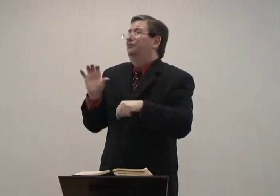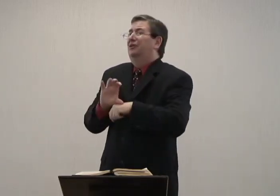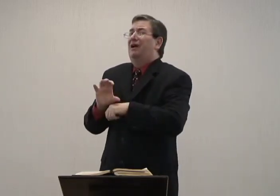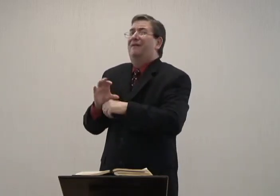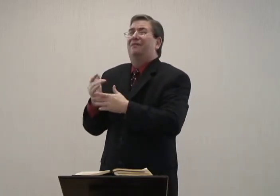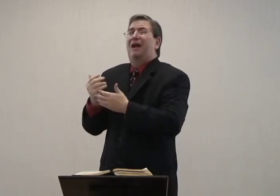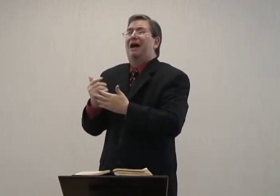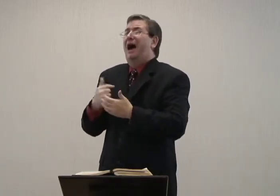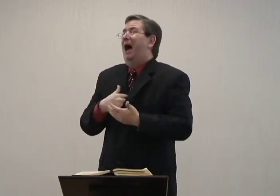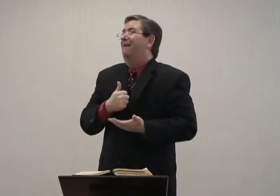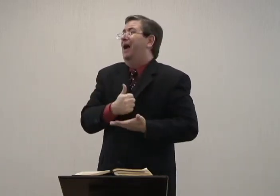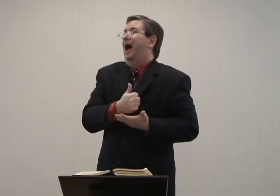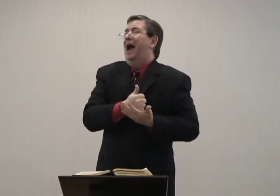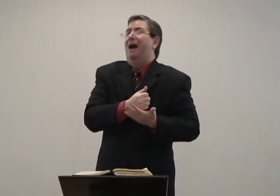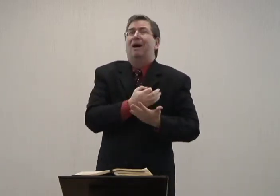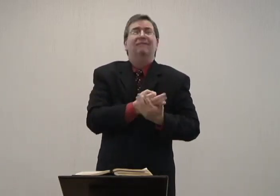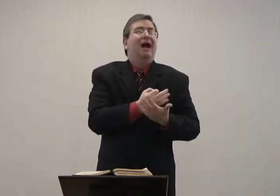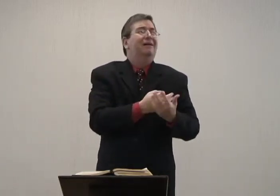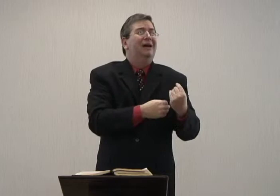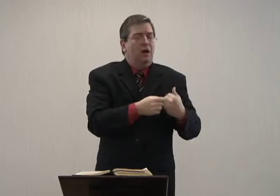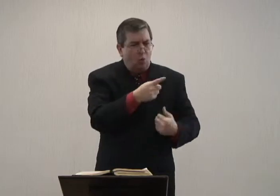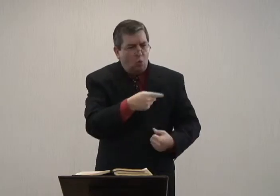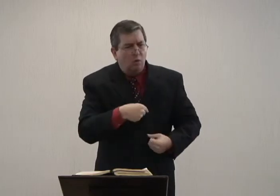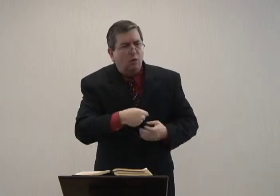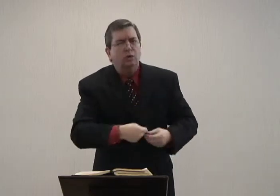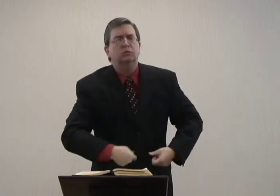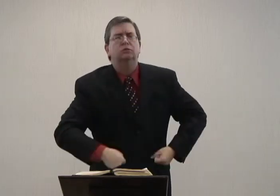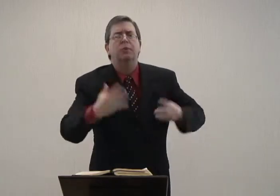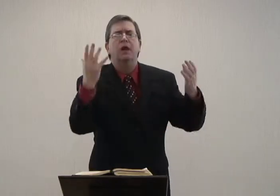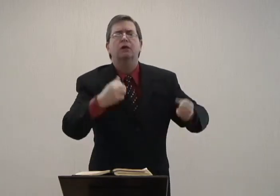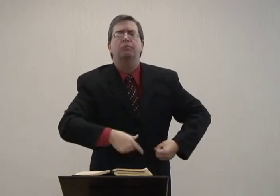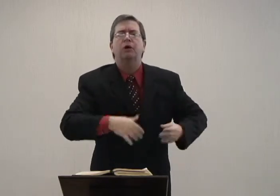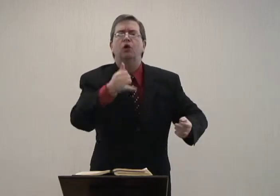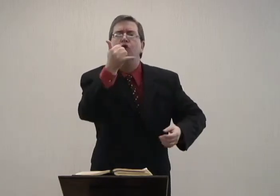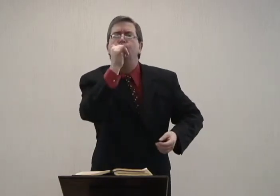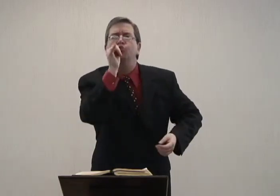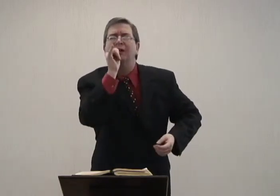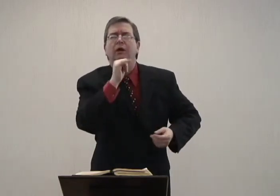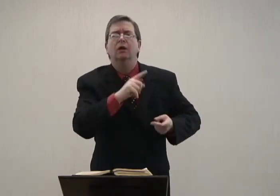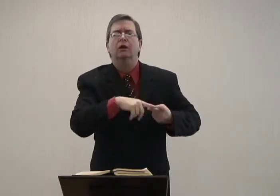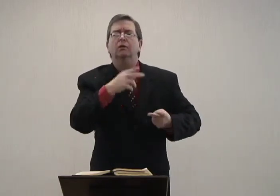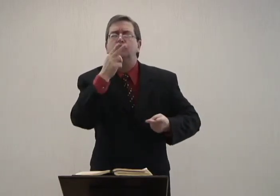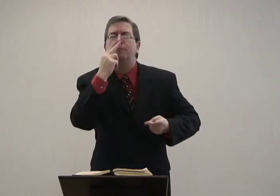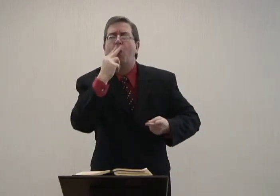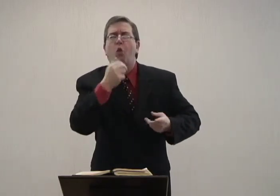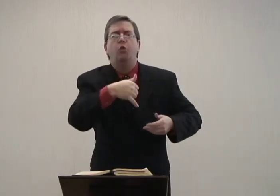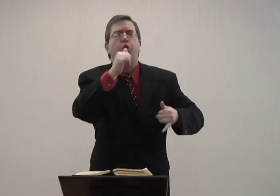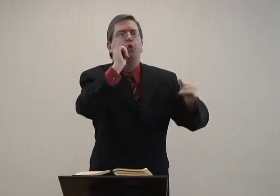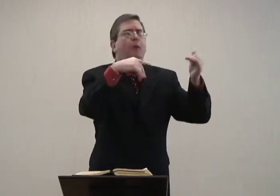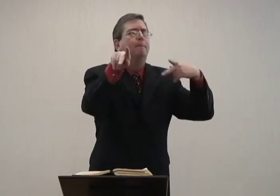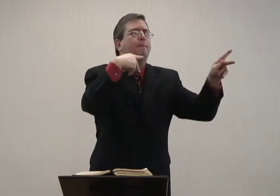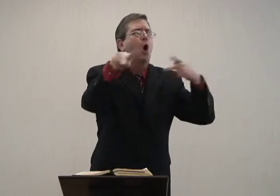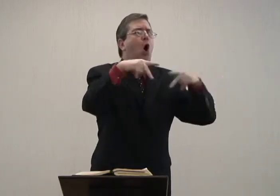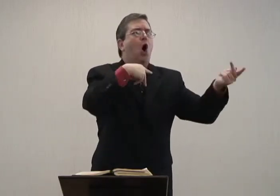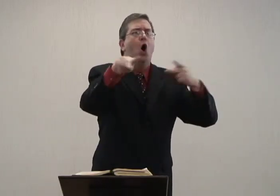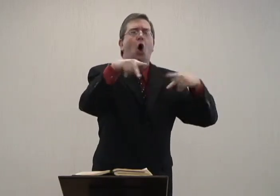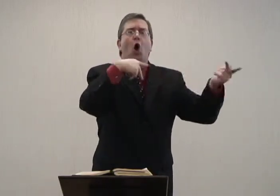And you go broke. I should be help rich, but not. You don't have any money to. They spend money on drinking and smoking and